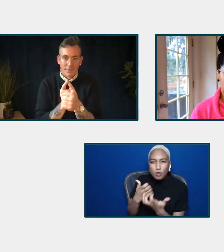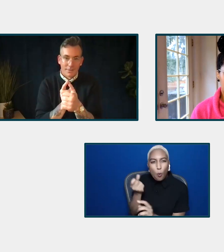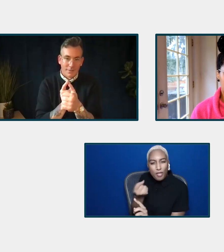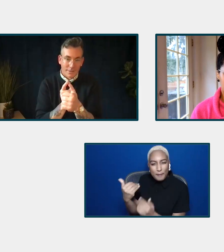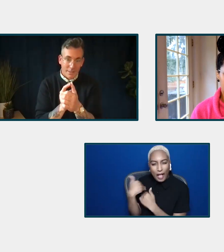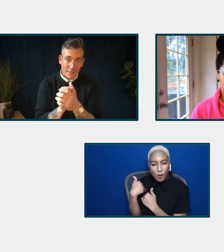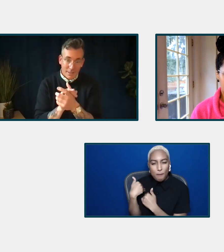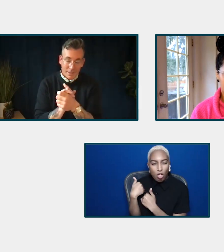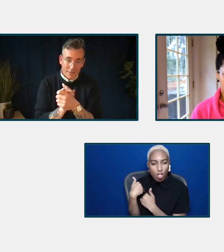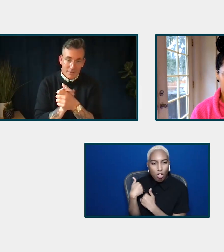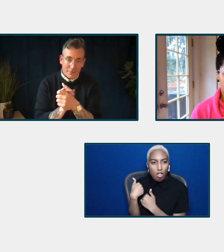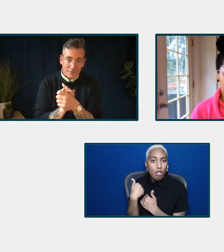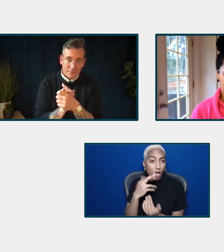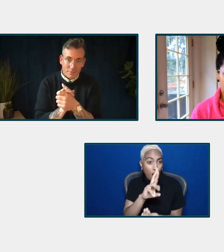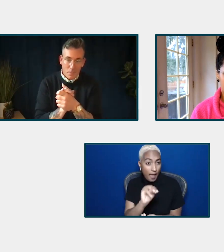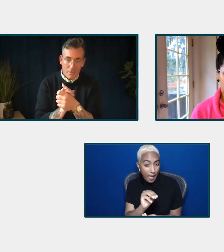First,